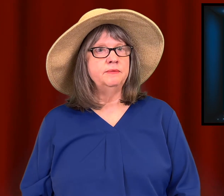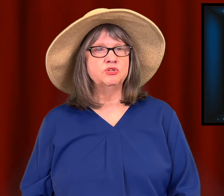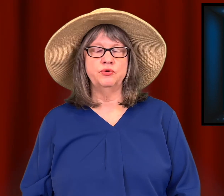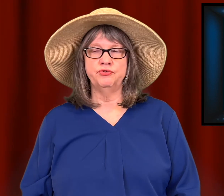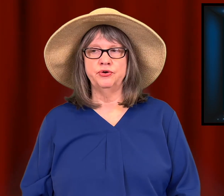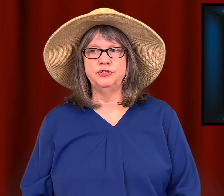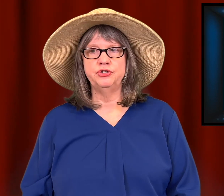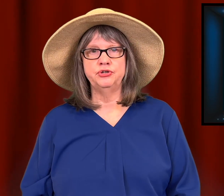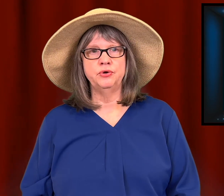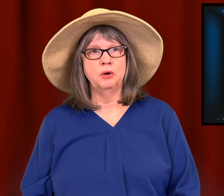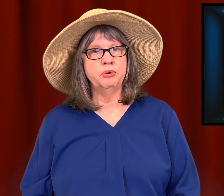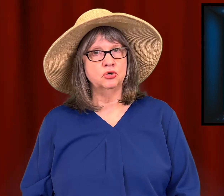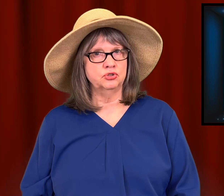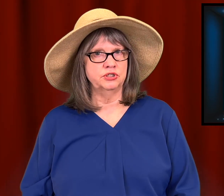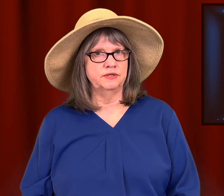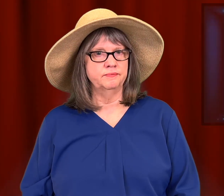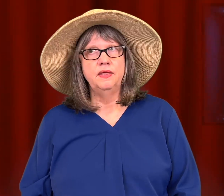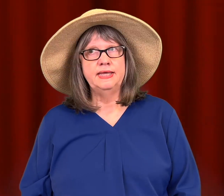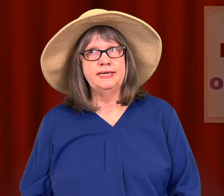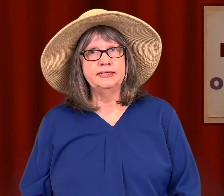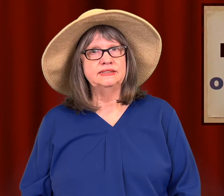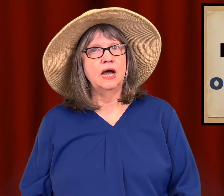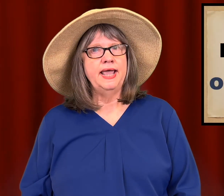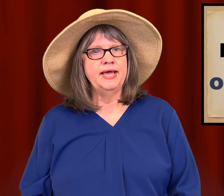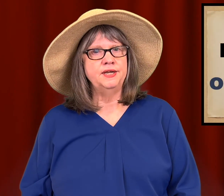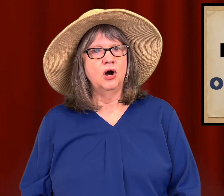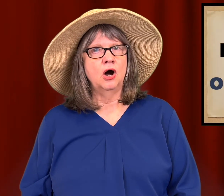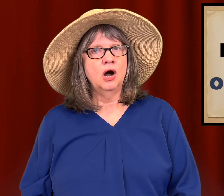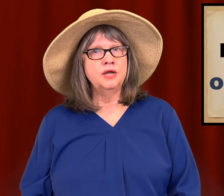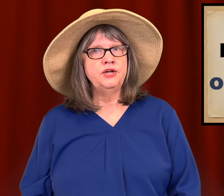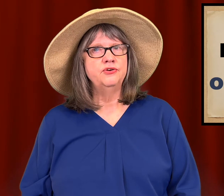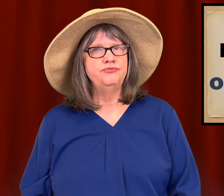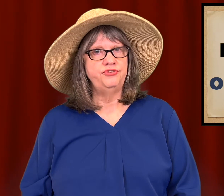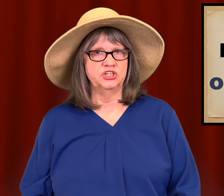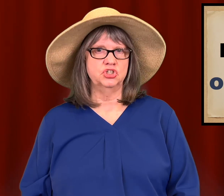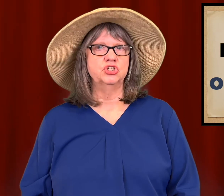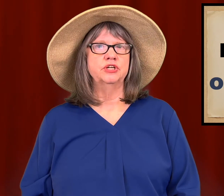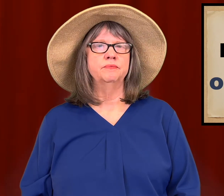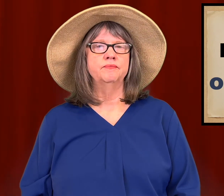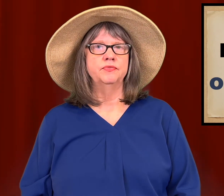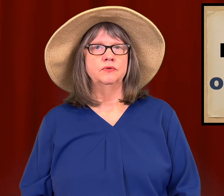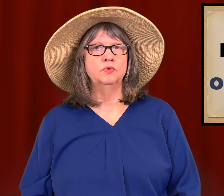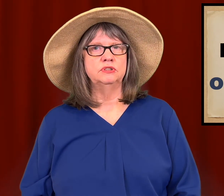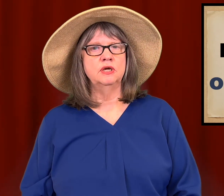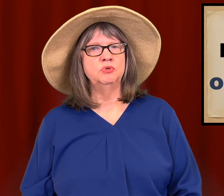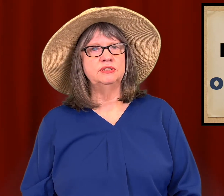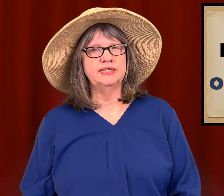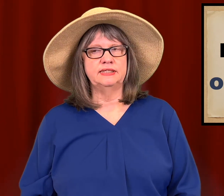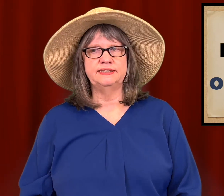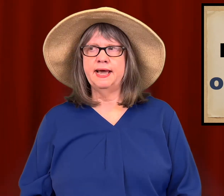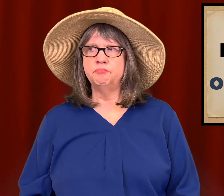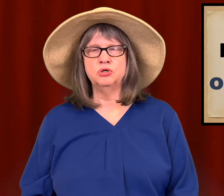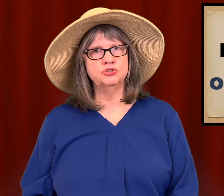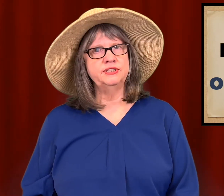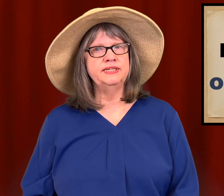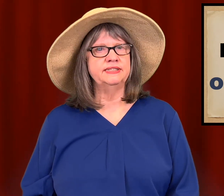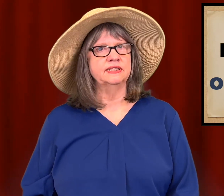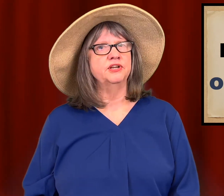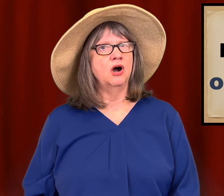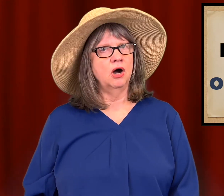is referring to a person. It is an odd fish. When someone says, that person is an